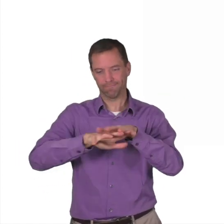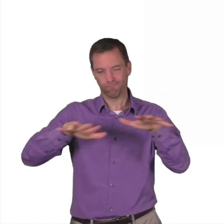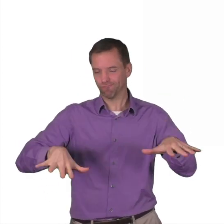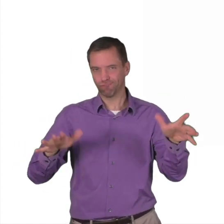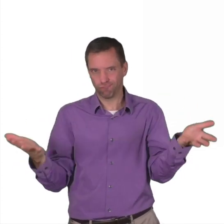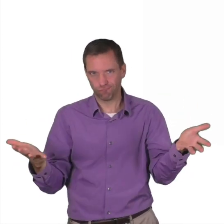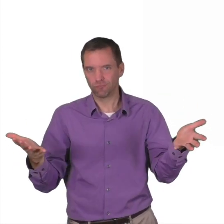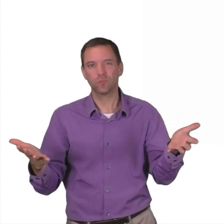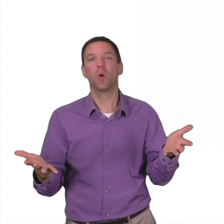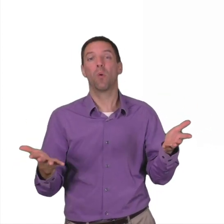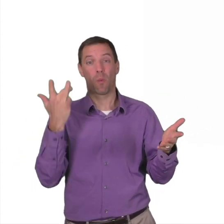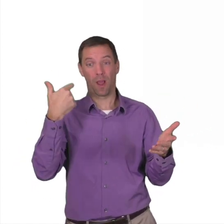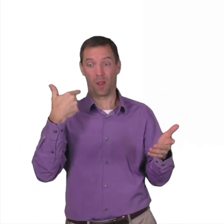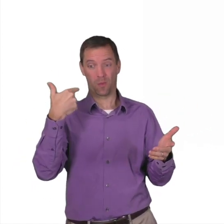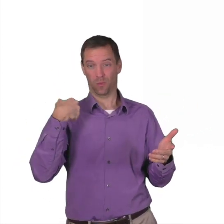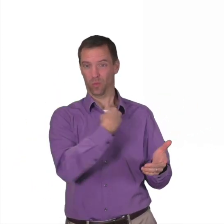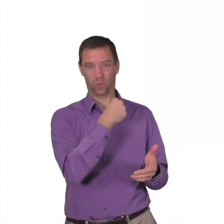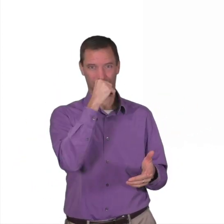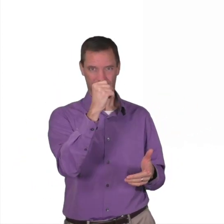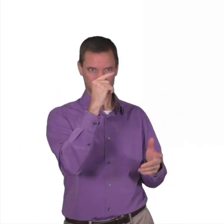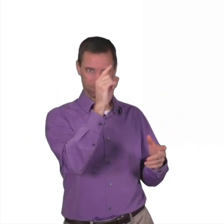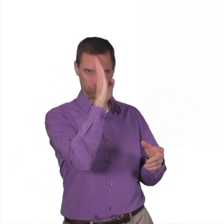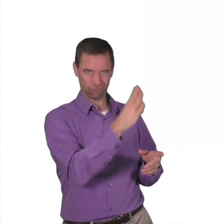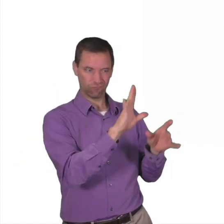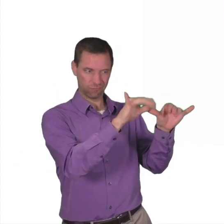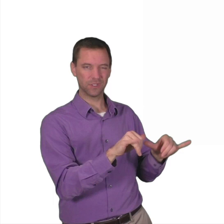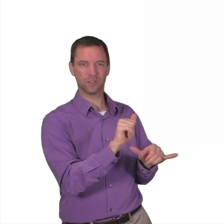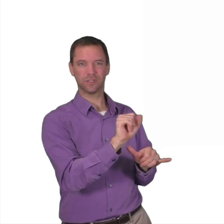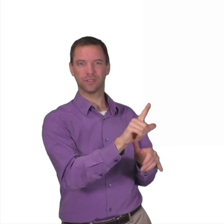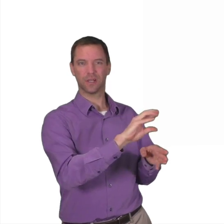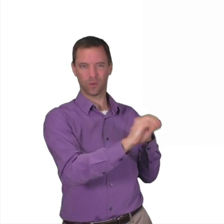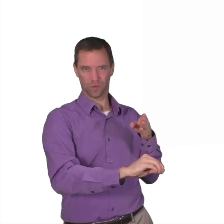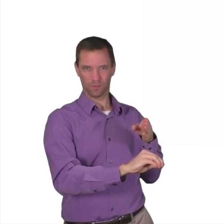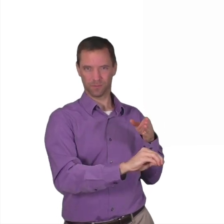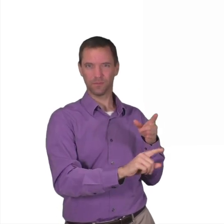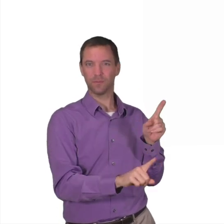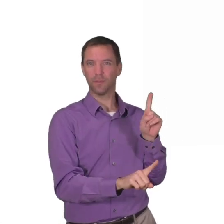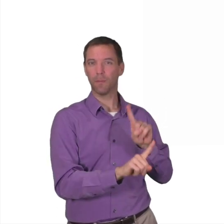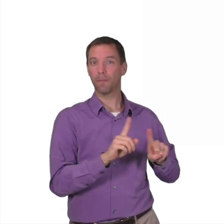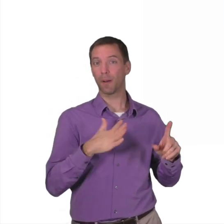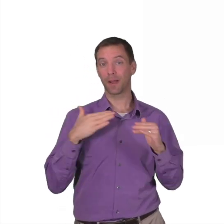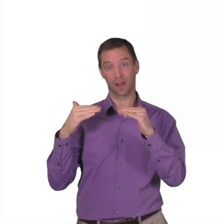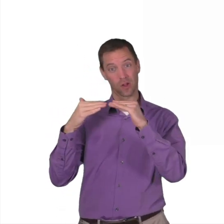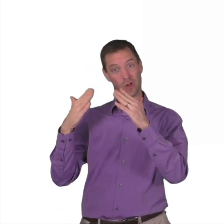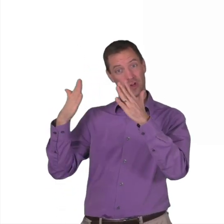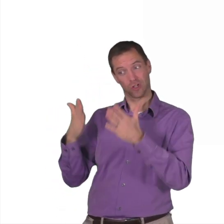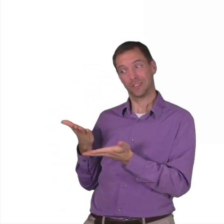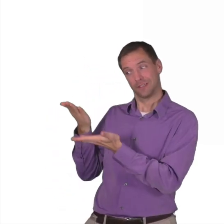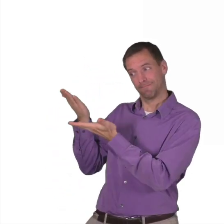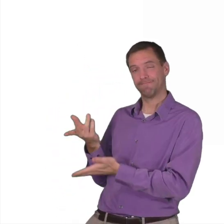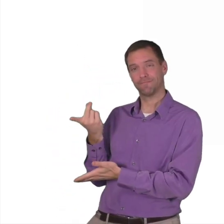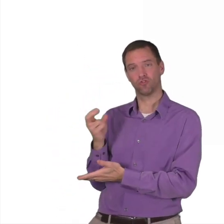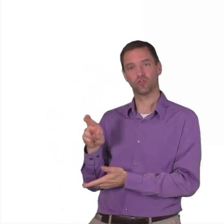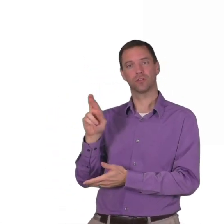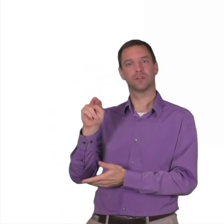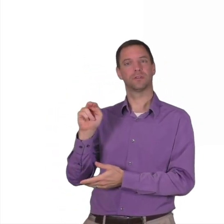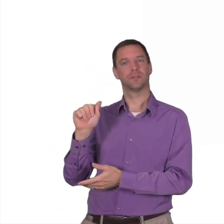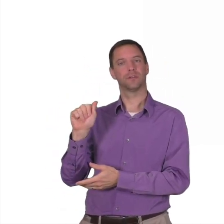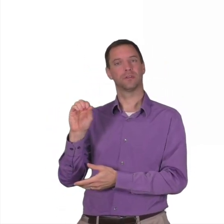This study cannot distinguish those possibilities because we did not directly measure ASL outcomes. But my colleague,